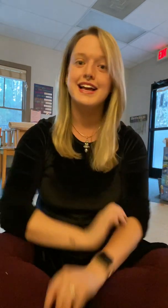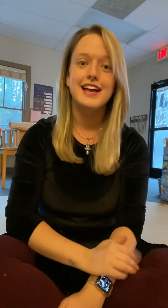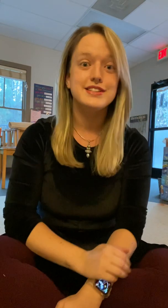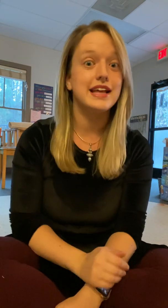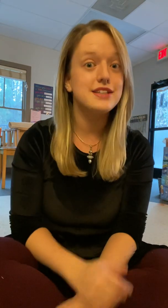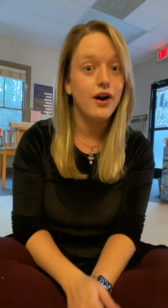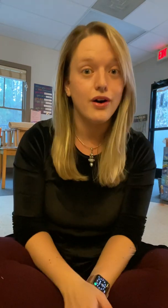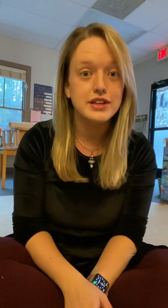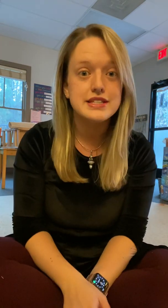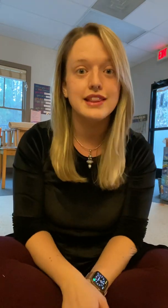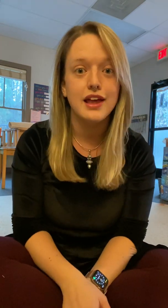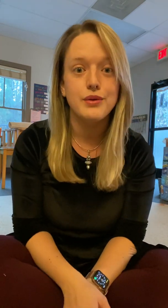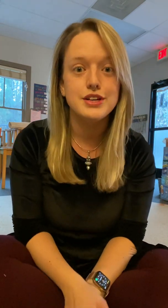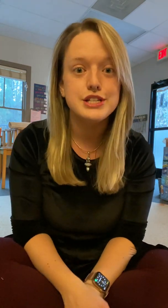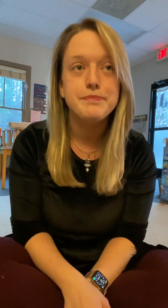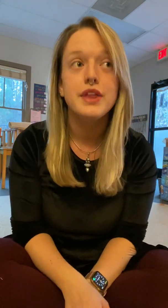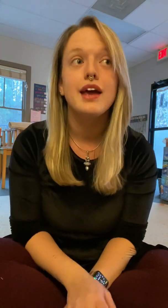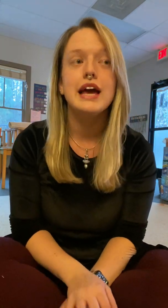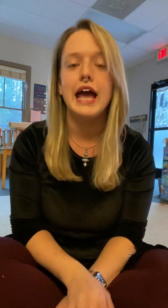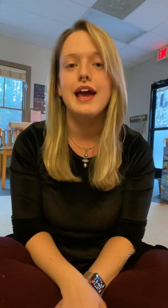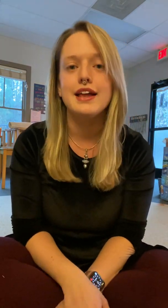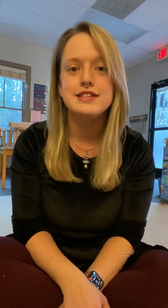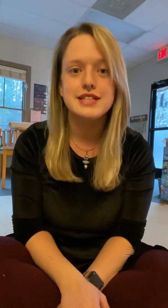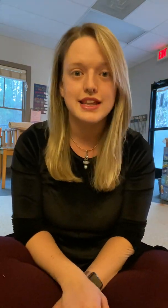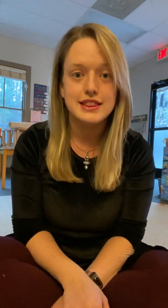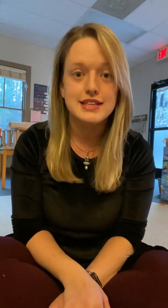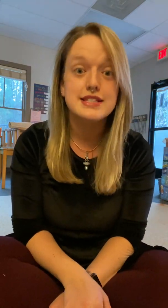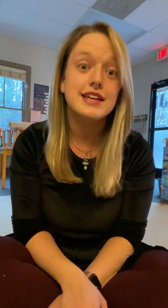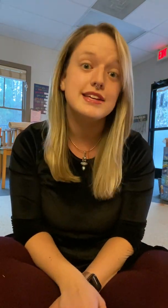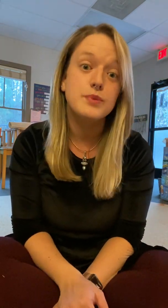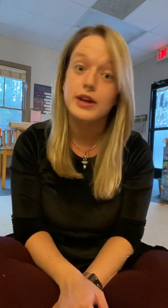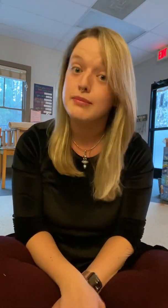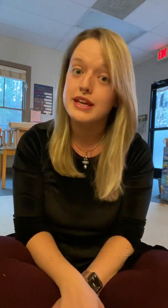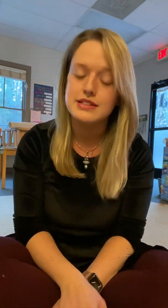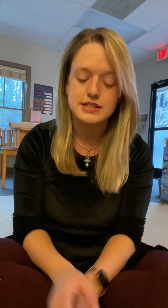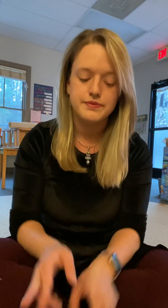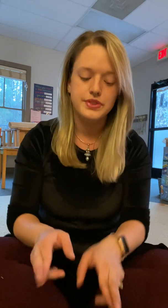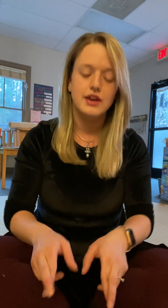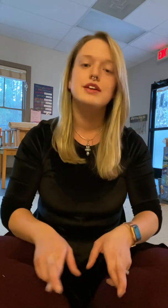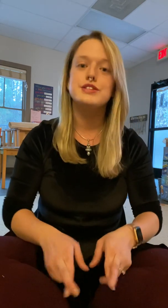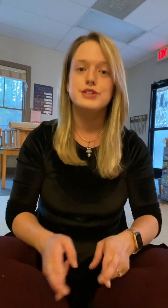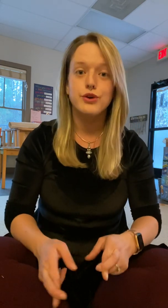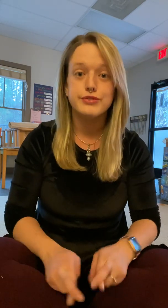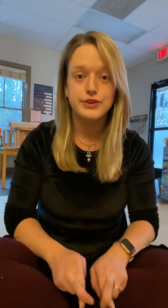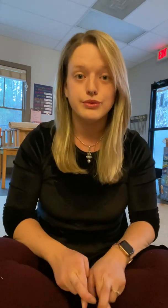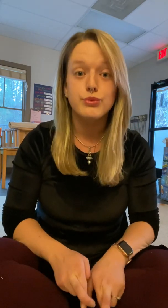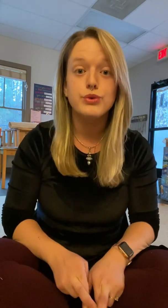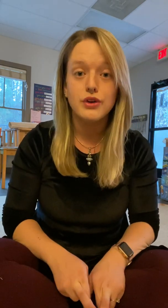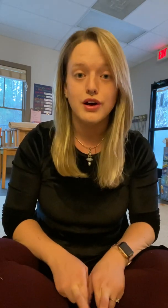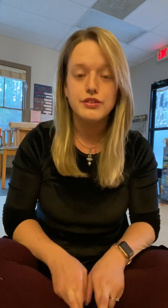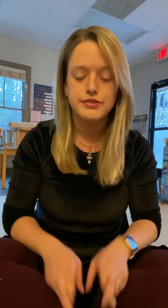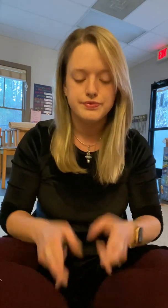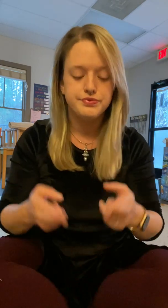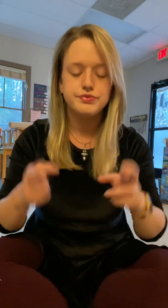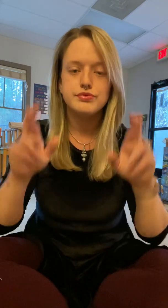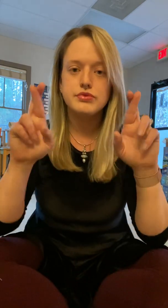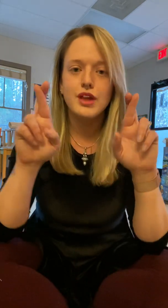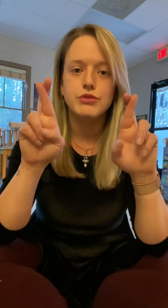So that's all the sign language, and this is what it means. So for Rudolph, we make